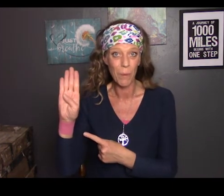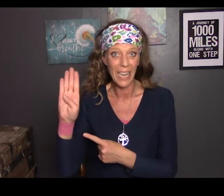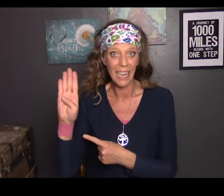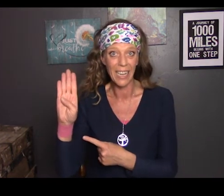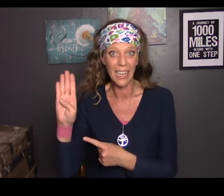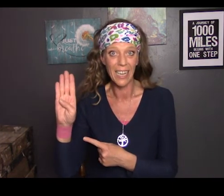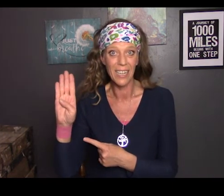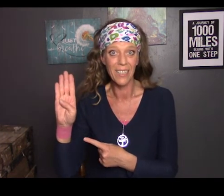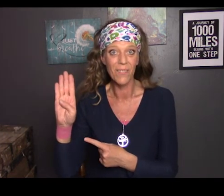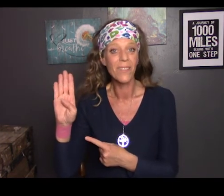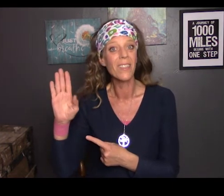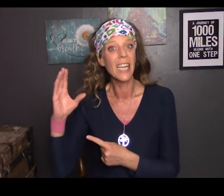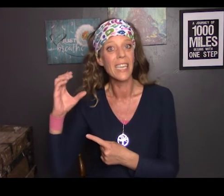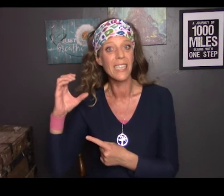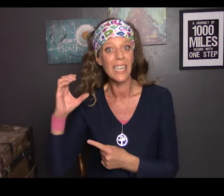B, C,